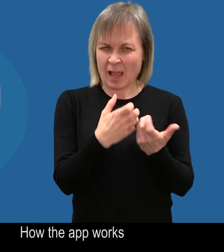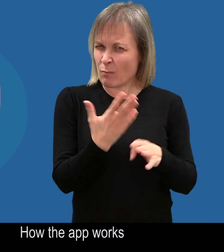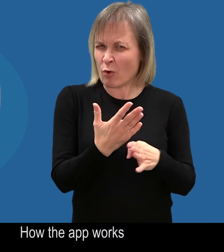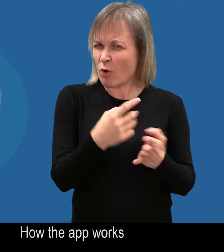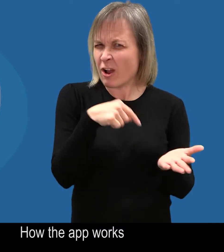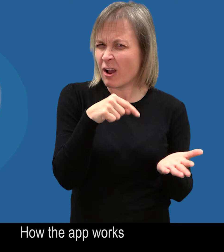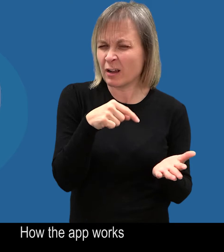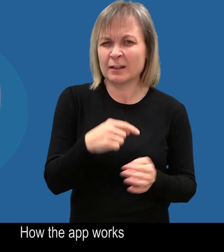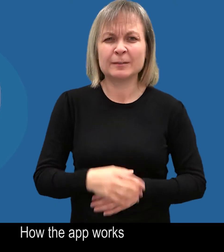How the app works.